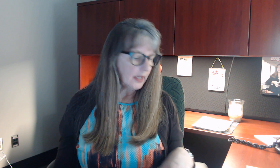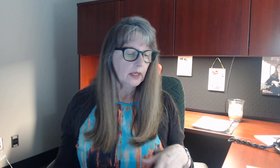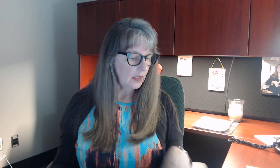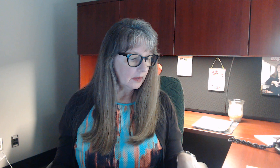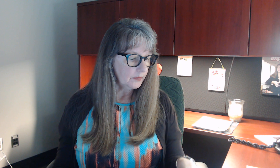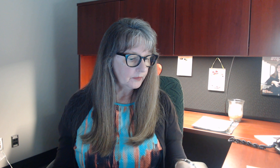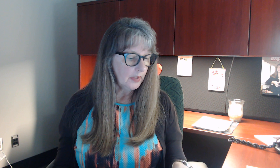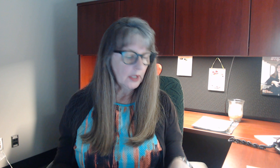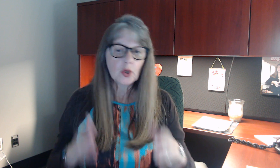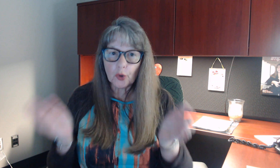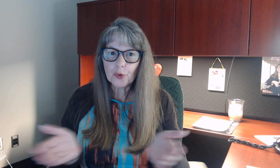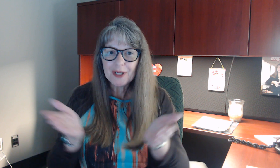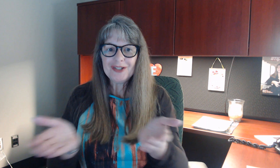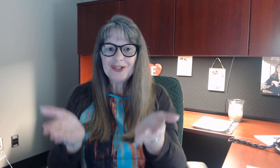Okay. Encourage,